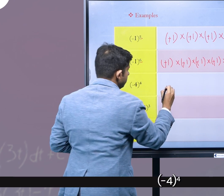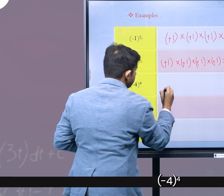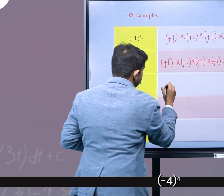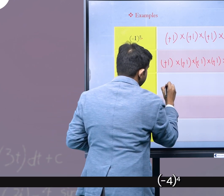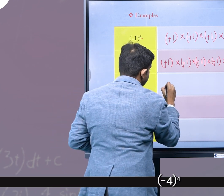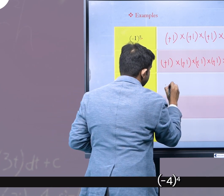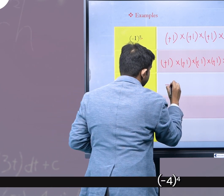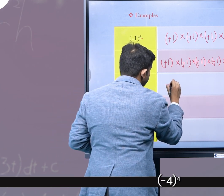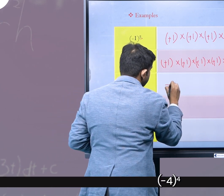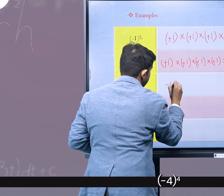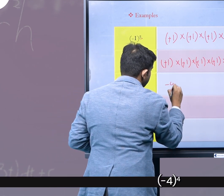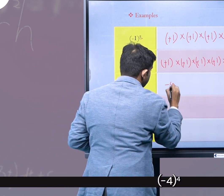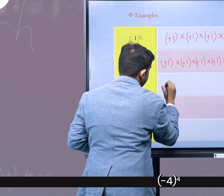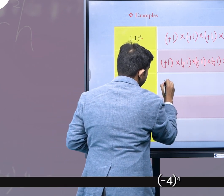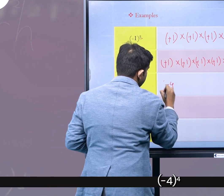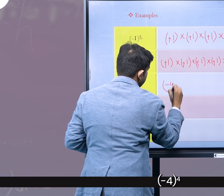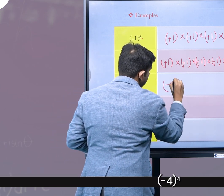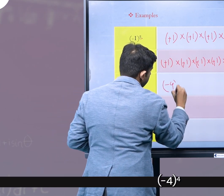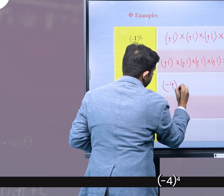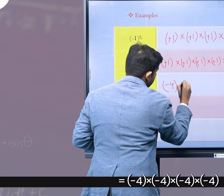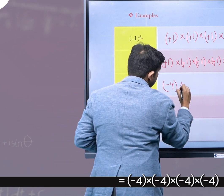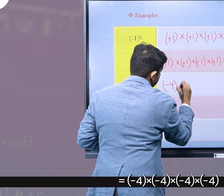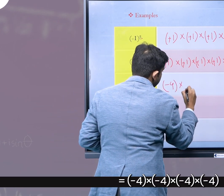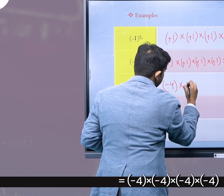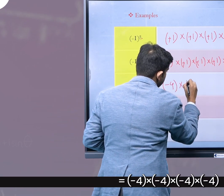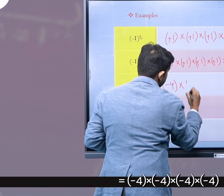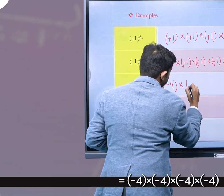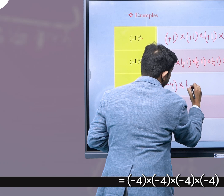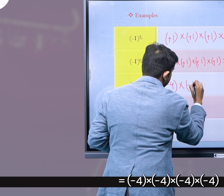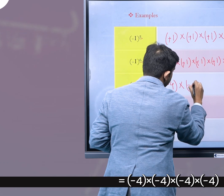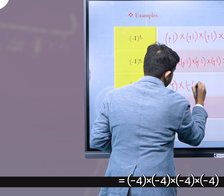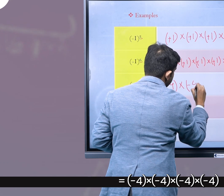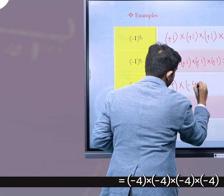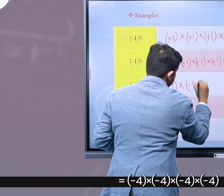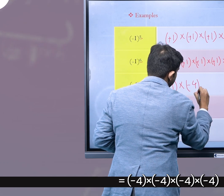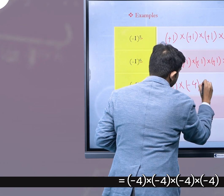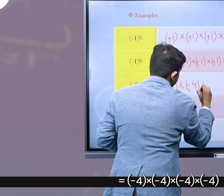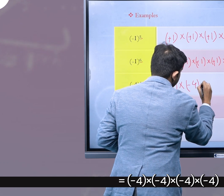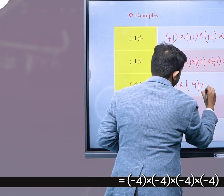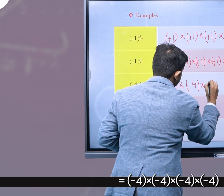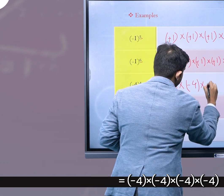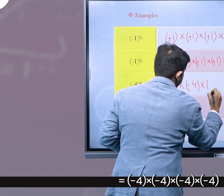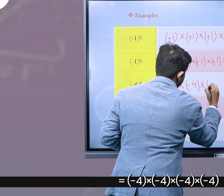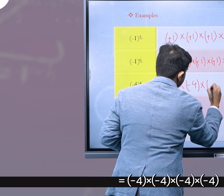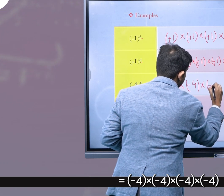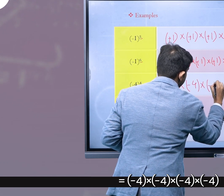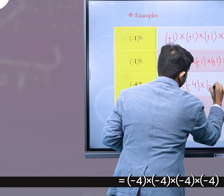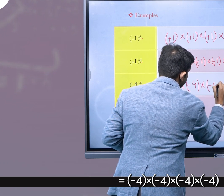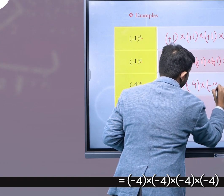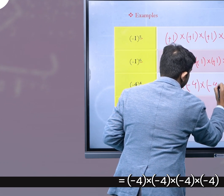Minus 4 whole to the power of 4. Minus 4 into minus 4 into minus 4 into minus